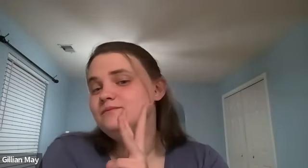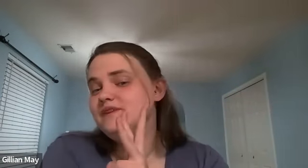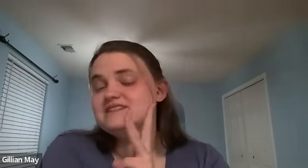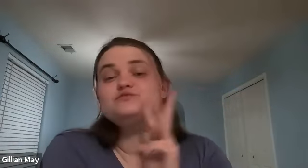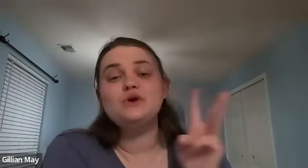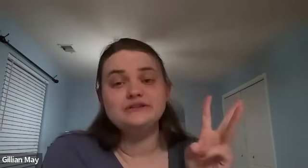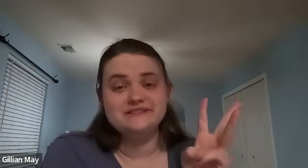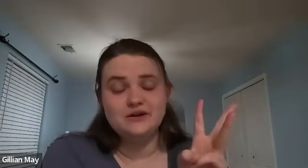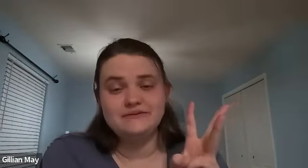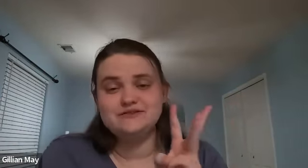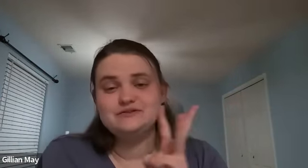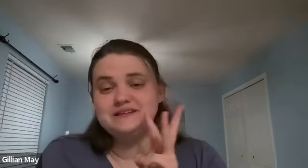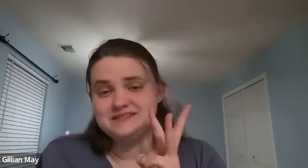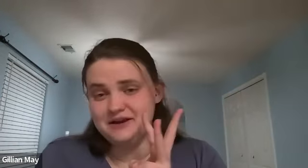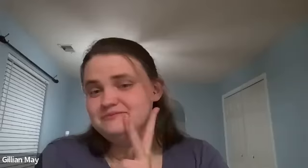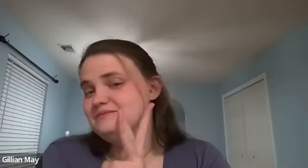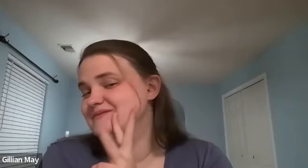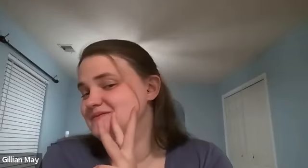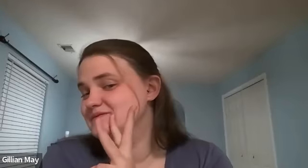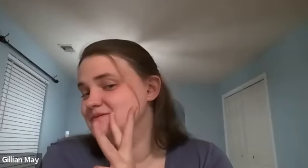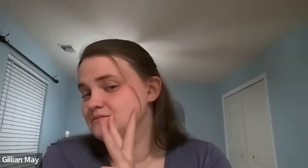This is words. Sorry, these are things now.